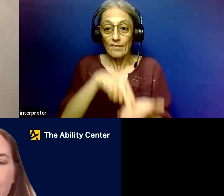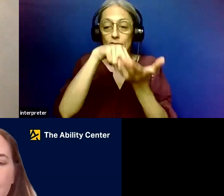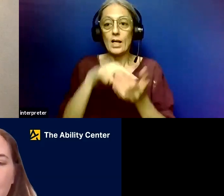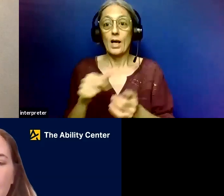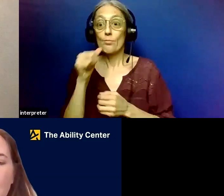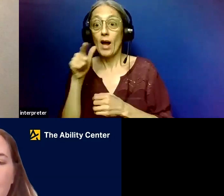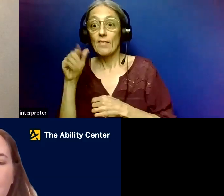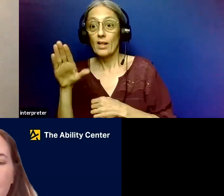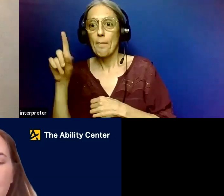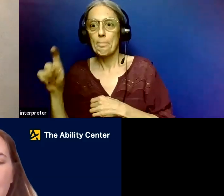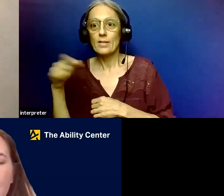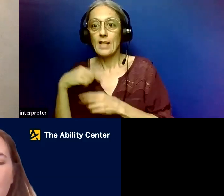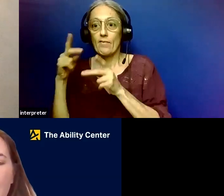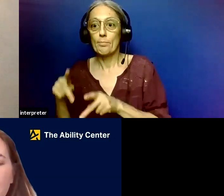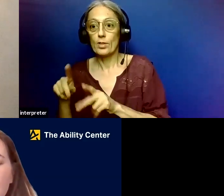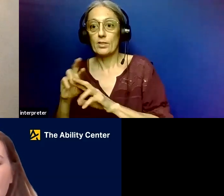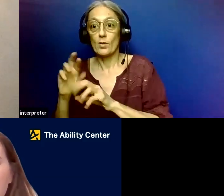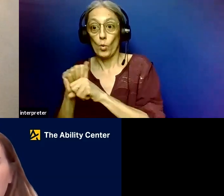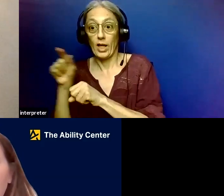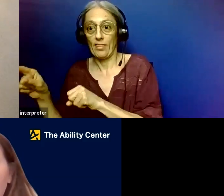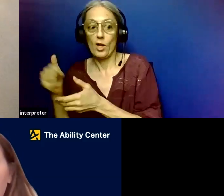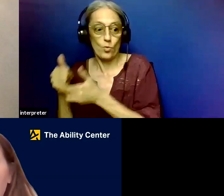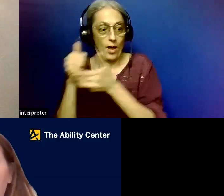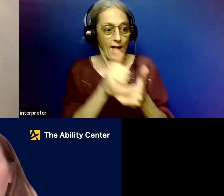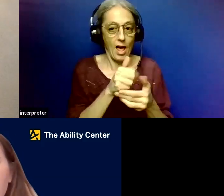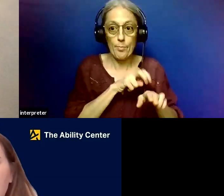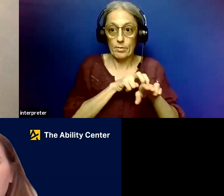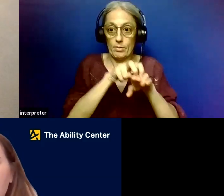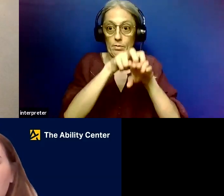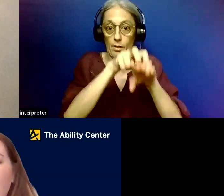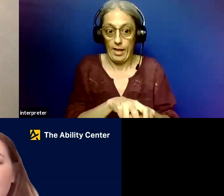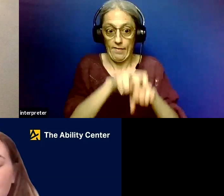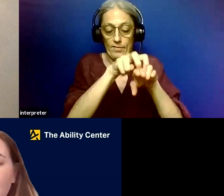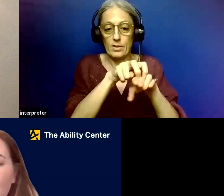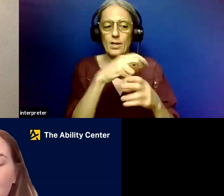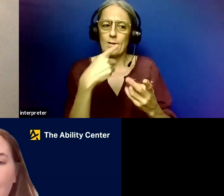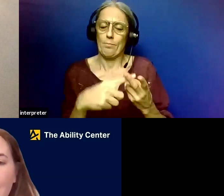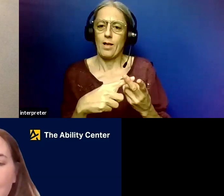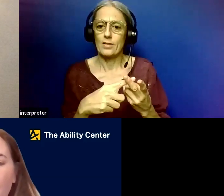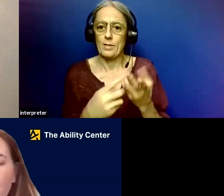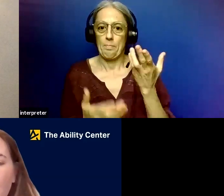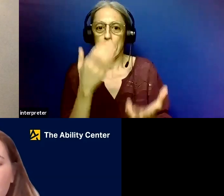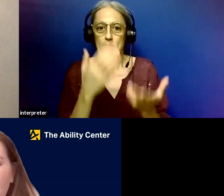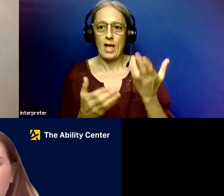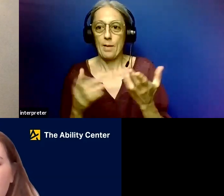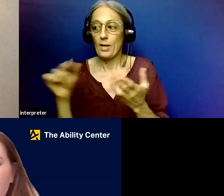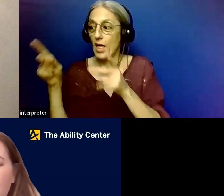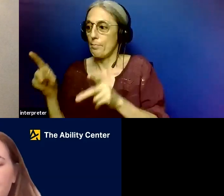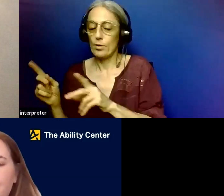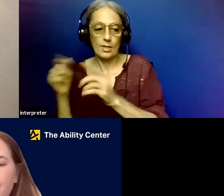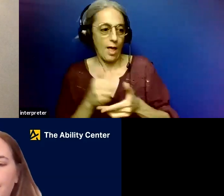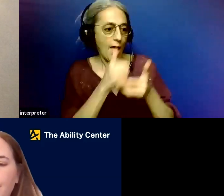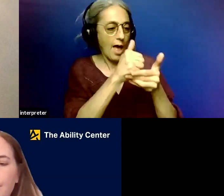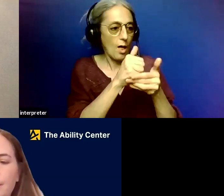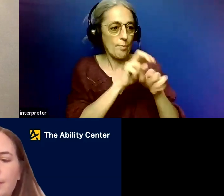use the lift? And then does that lead to a possible liability issue if something happens when the aid is helping a person into the